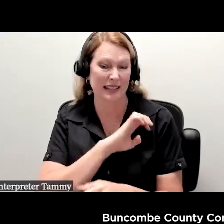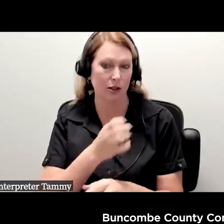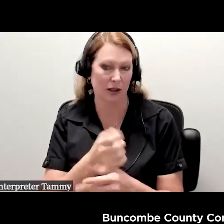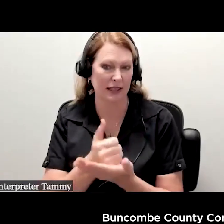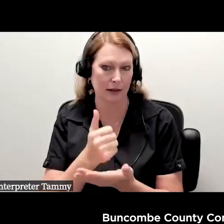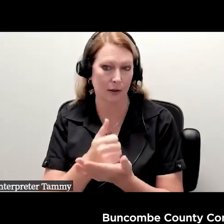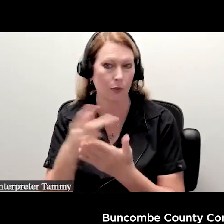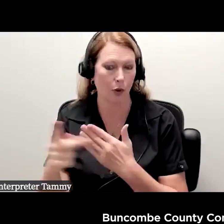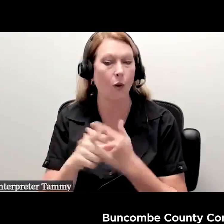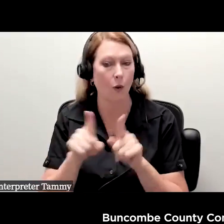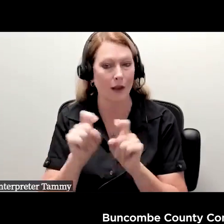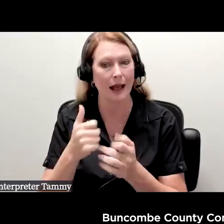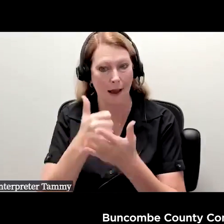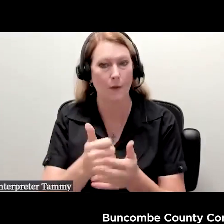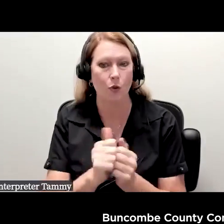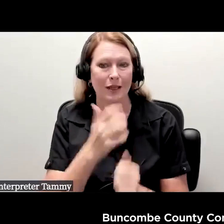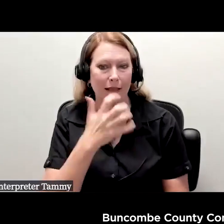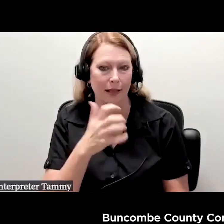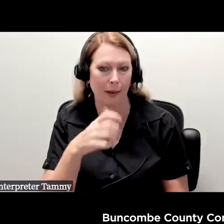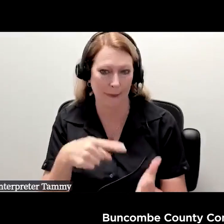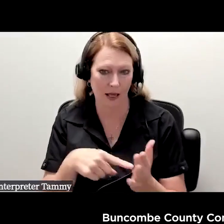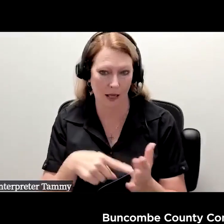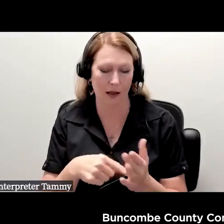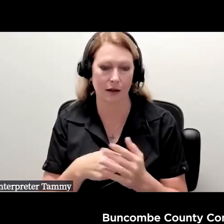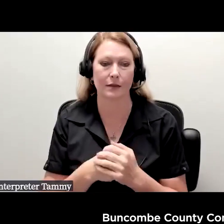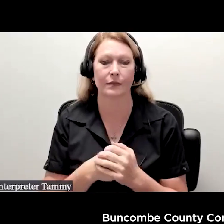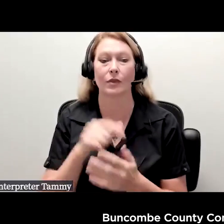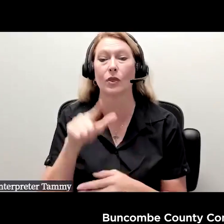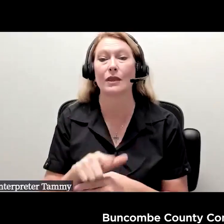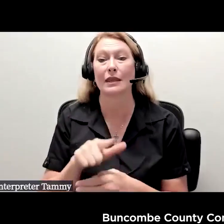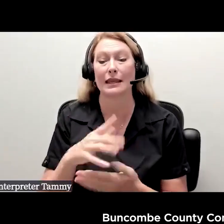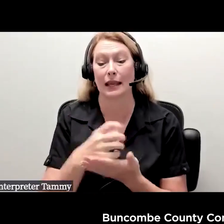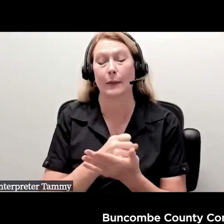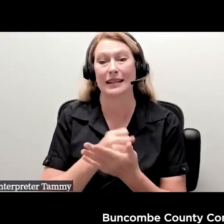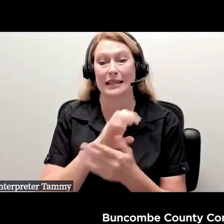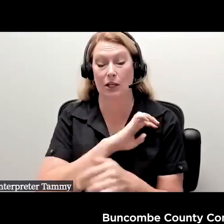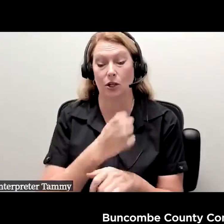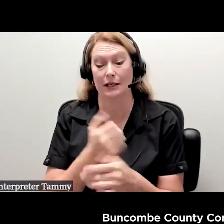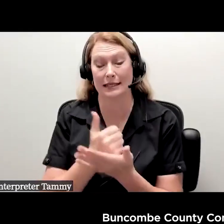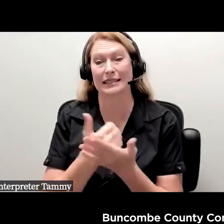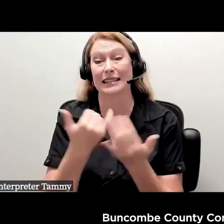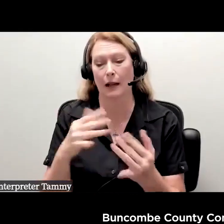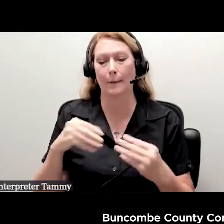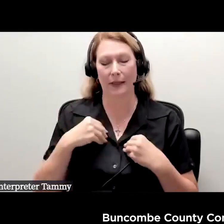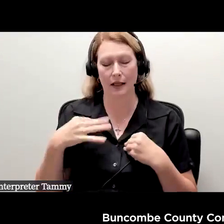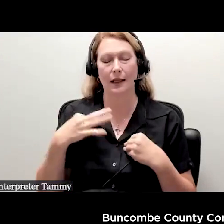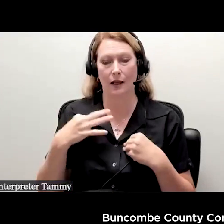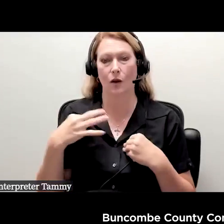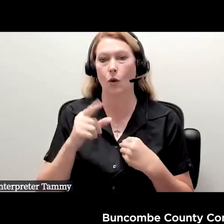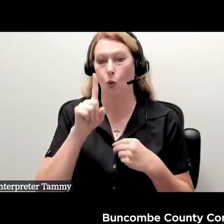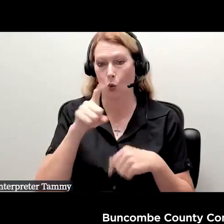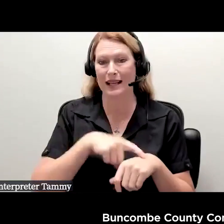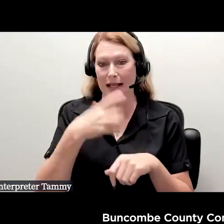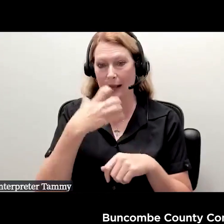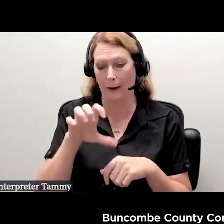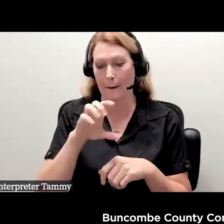to help with heating bills. The Low-Income Energy Assistance Program is now accepting applications for one-time heating bill